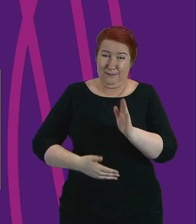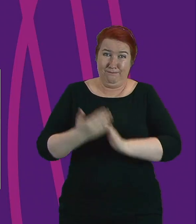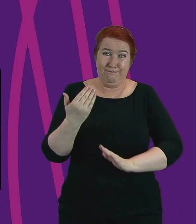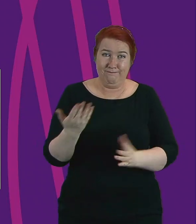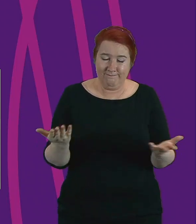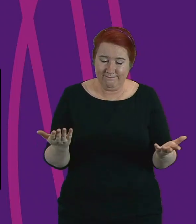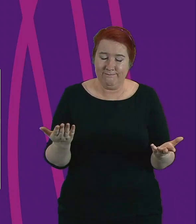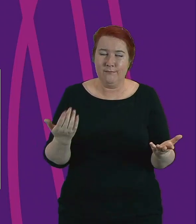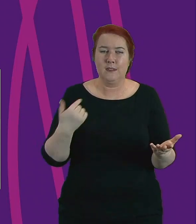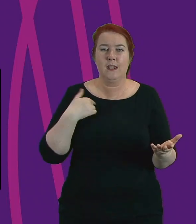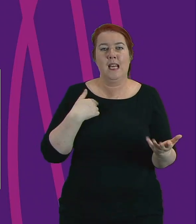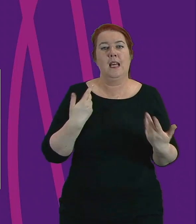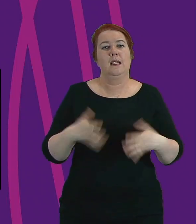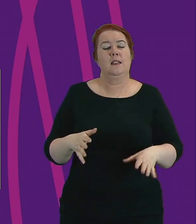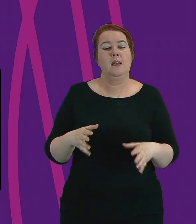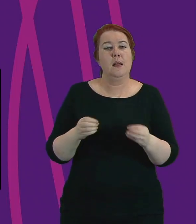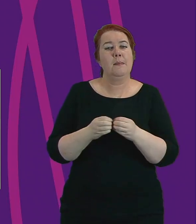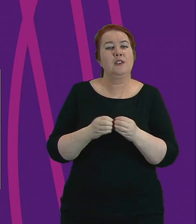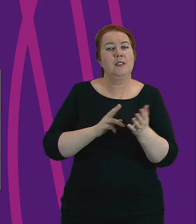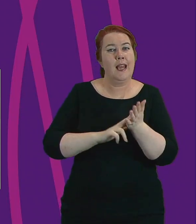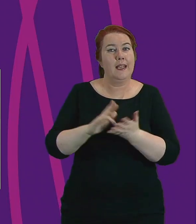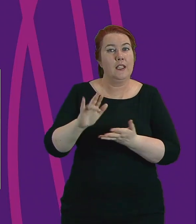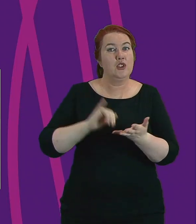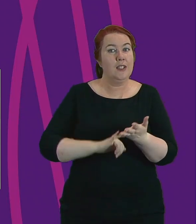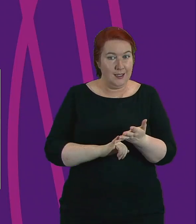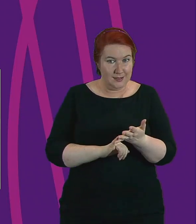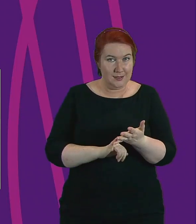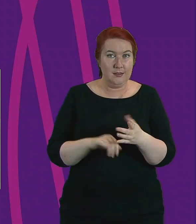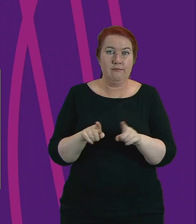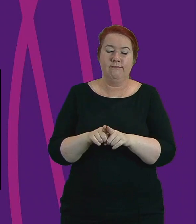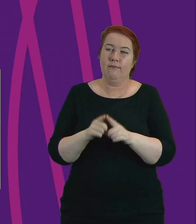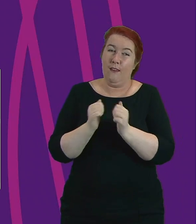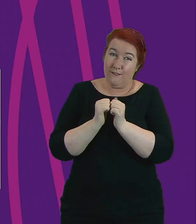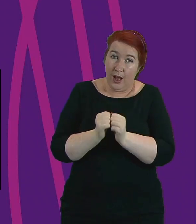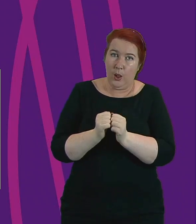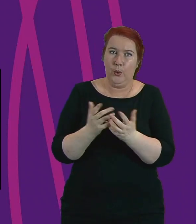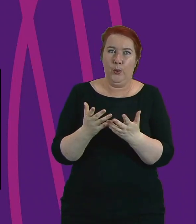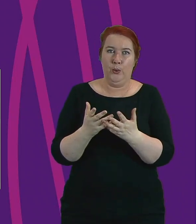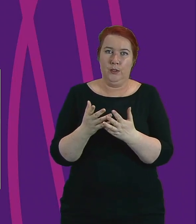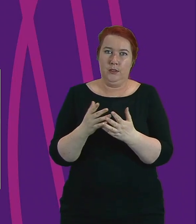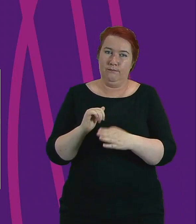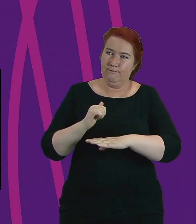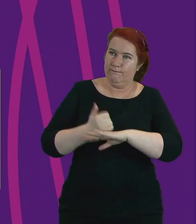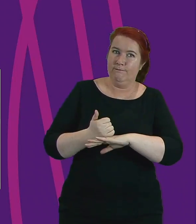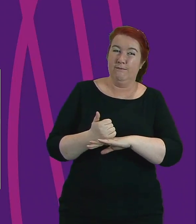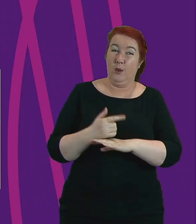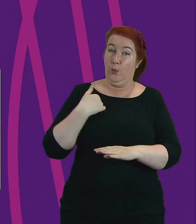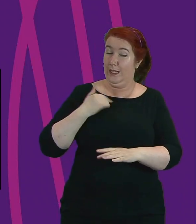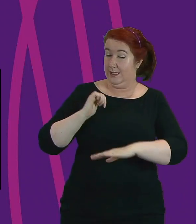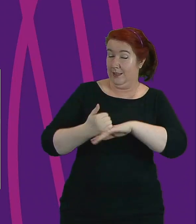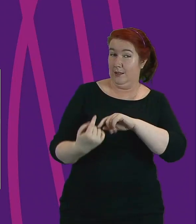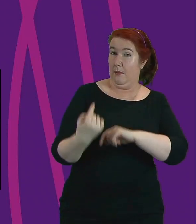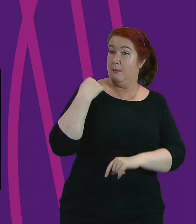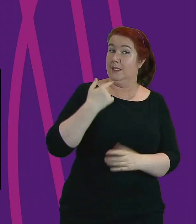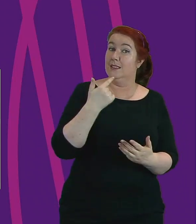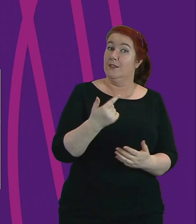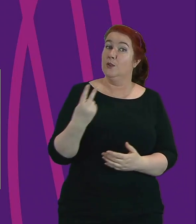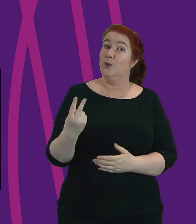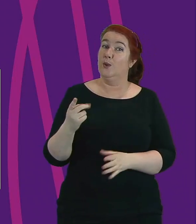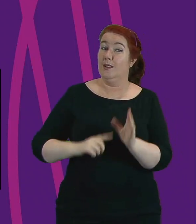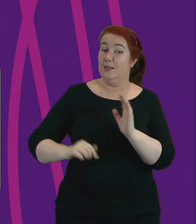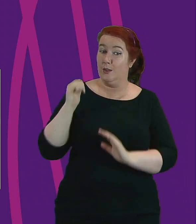mentioned the National Health Service and the values that underpinned that those 72 years ago. In this debate,